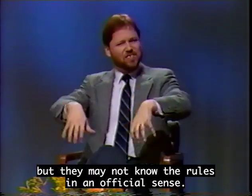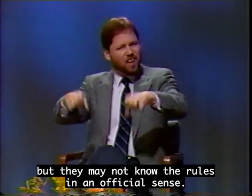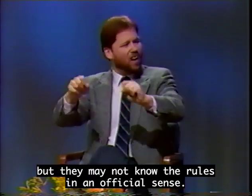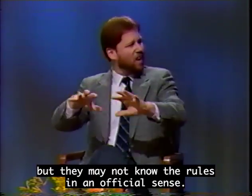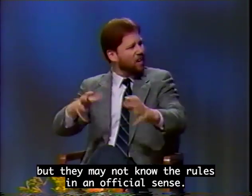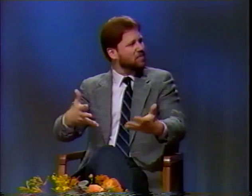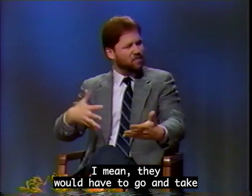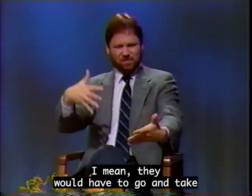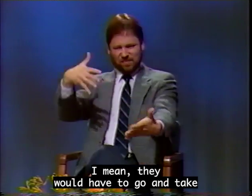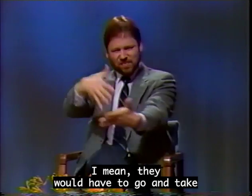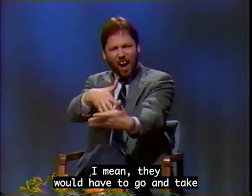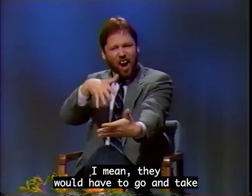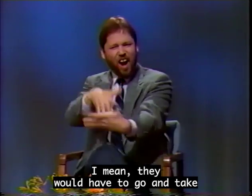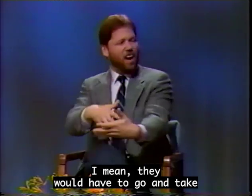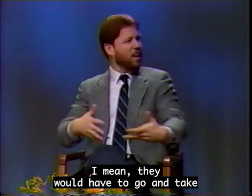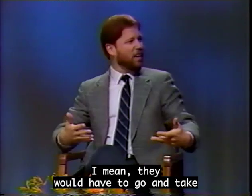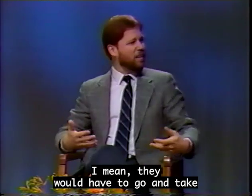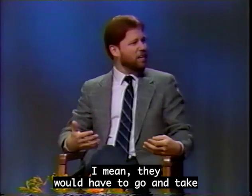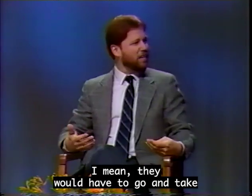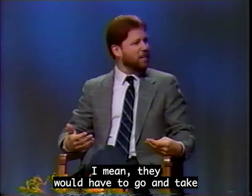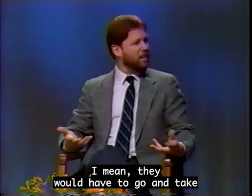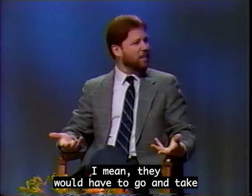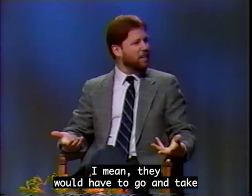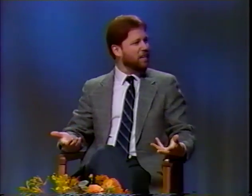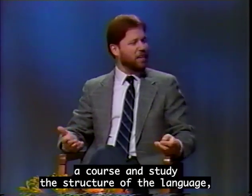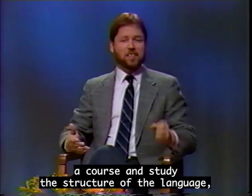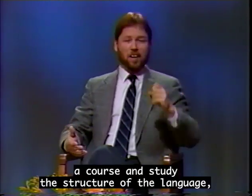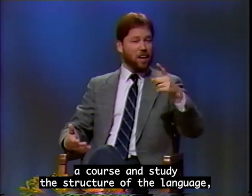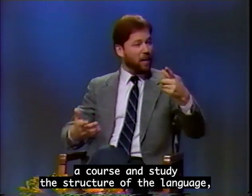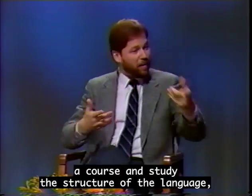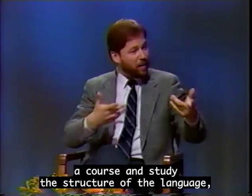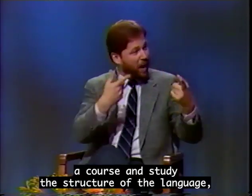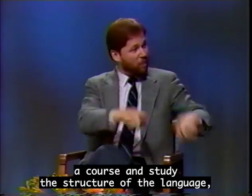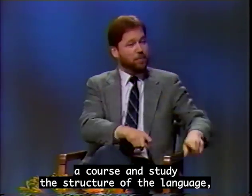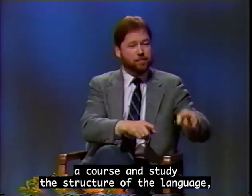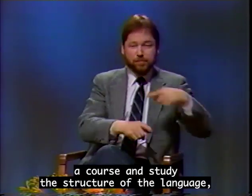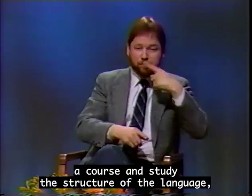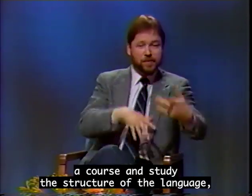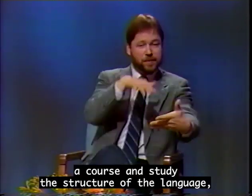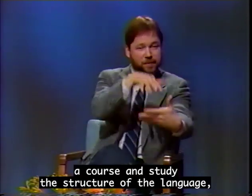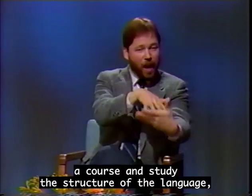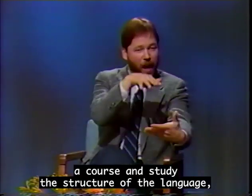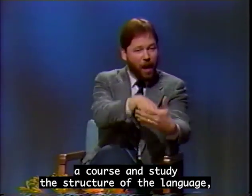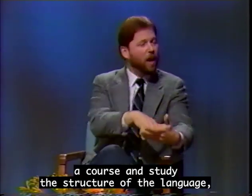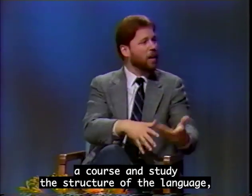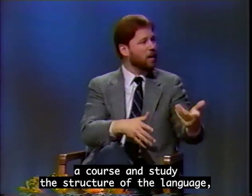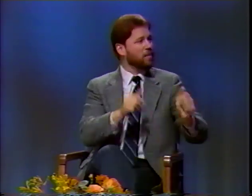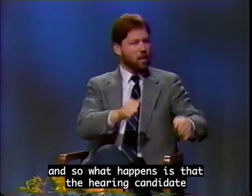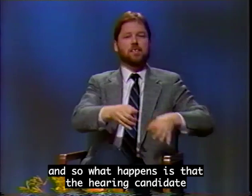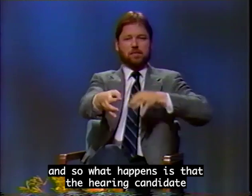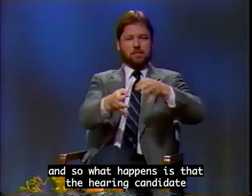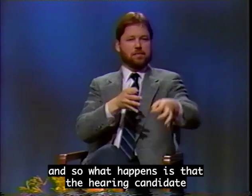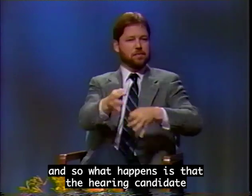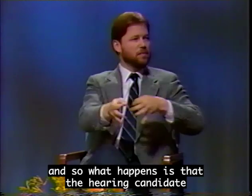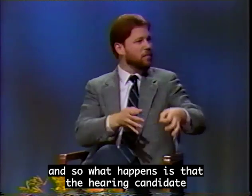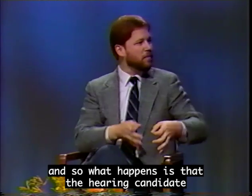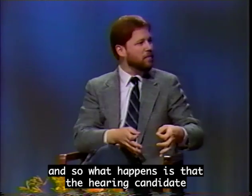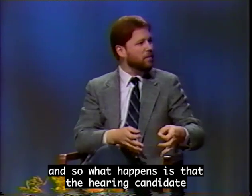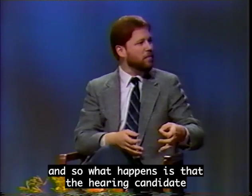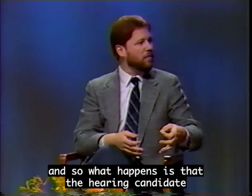in an official sense. I mean, they would have to go and take a course and study the structure of the language. And so what happens is